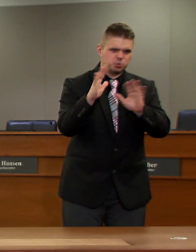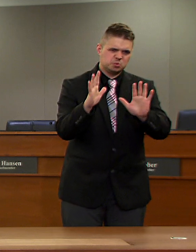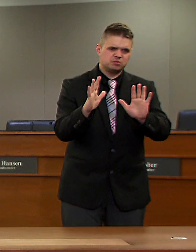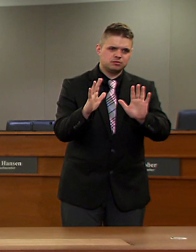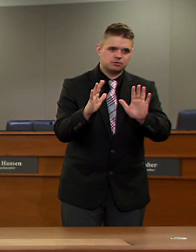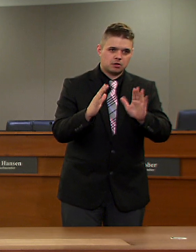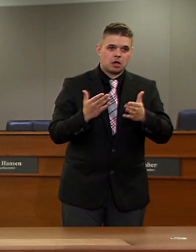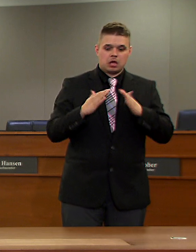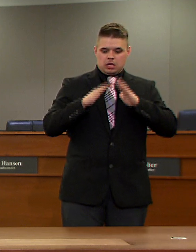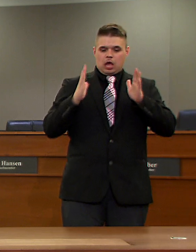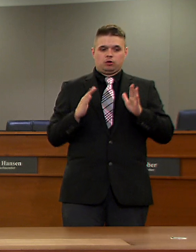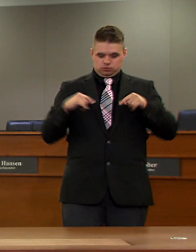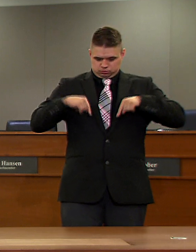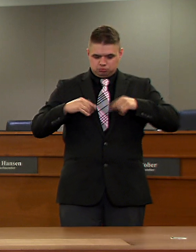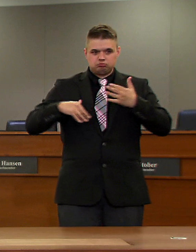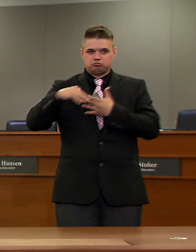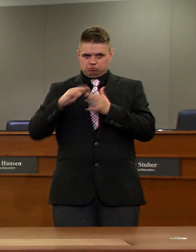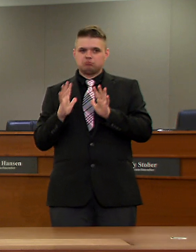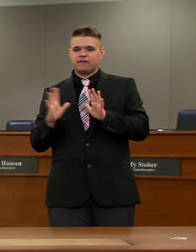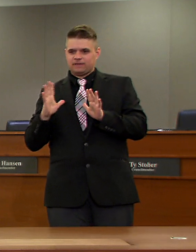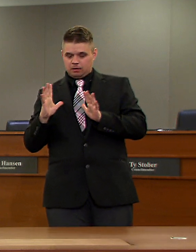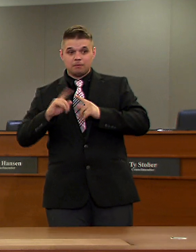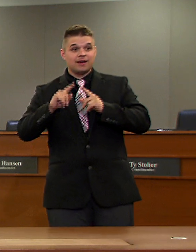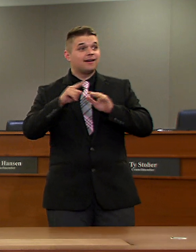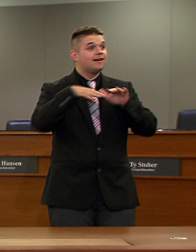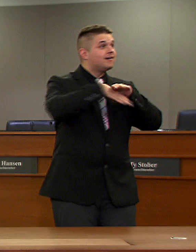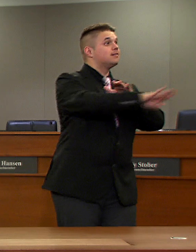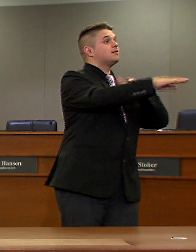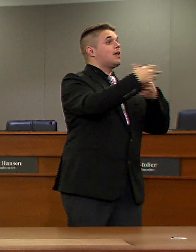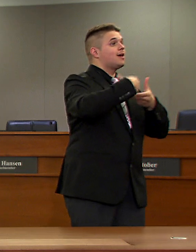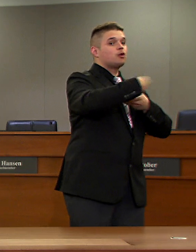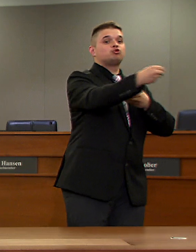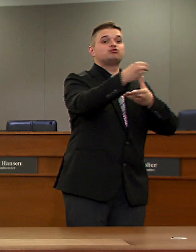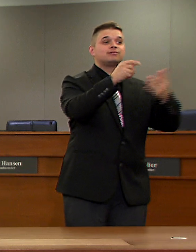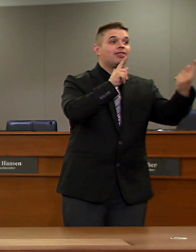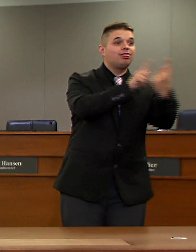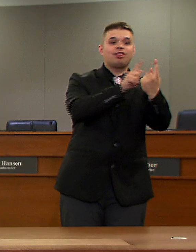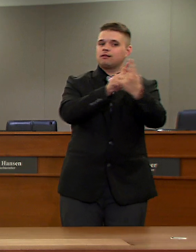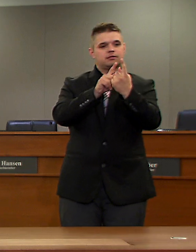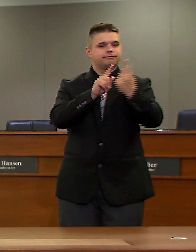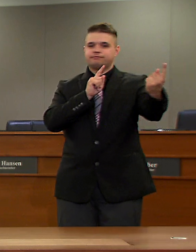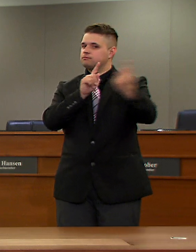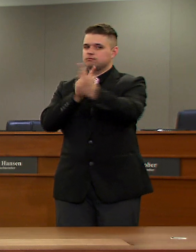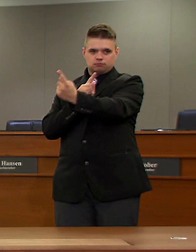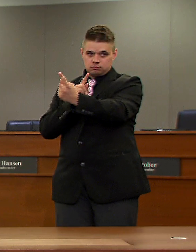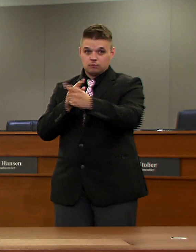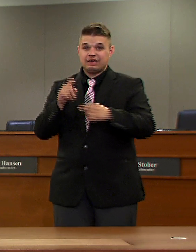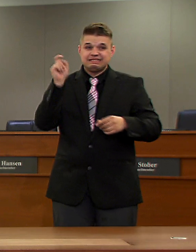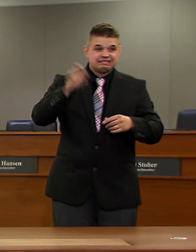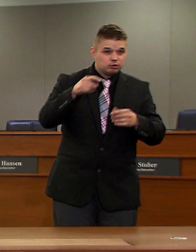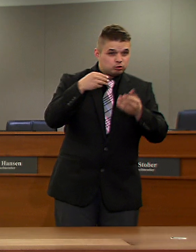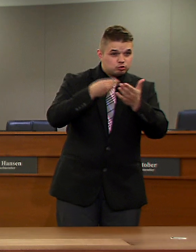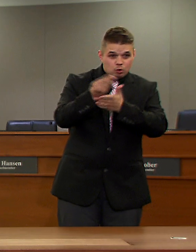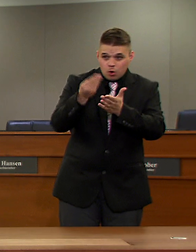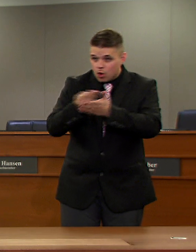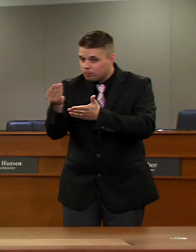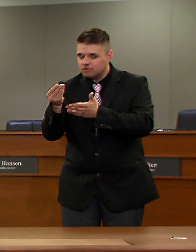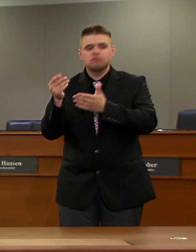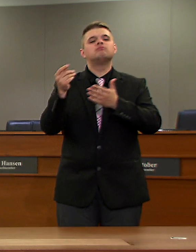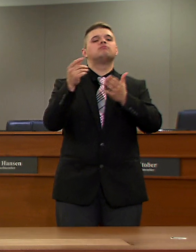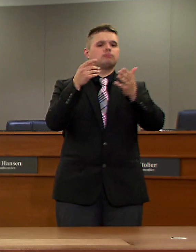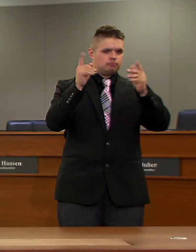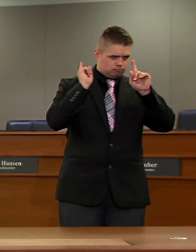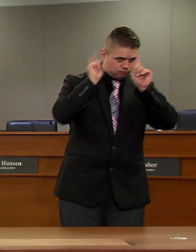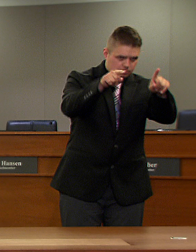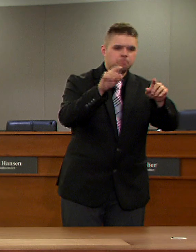household, both indoor and outdoor spaces. We're very concerned that this bright, sunny spring